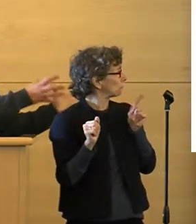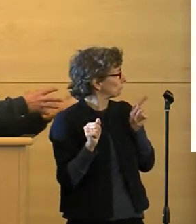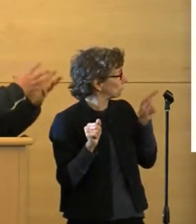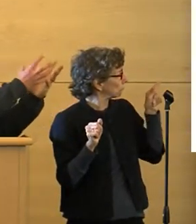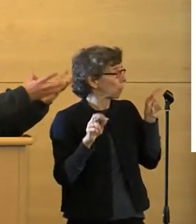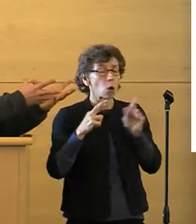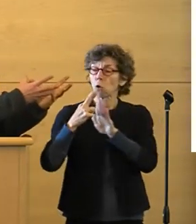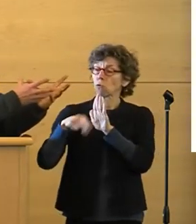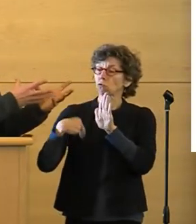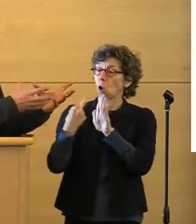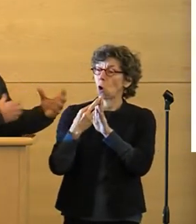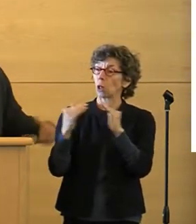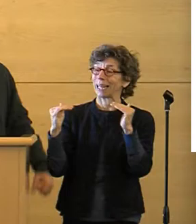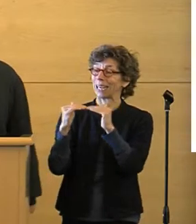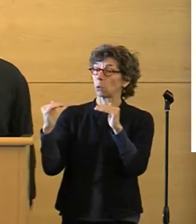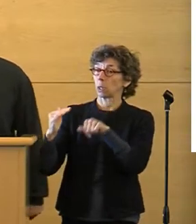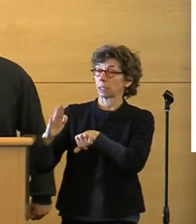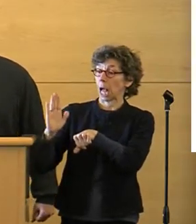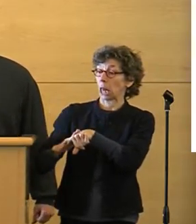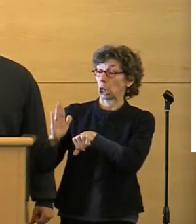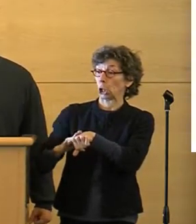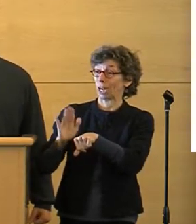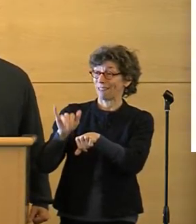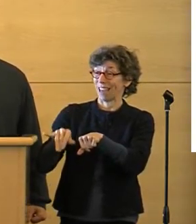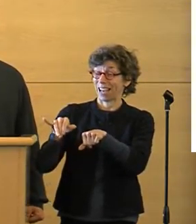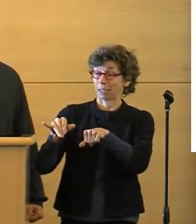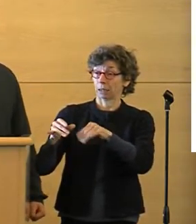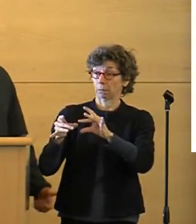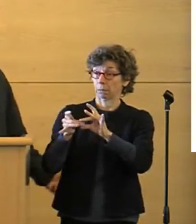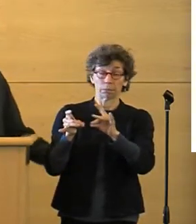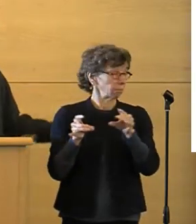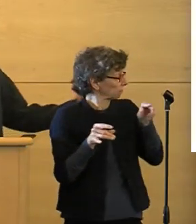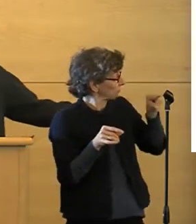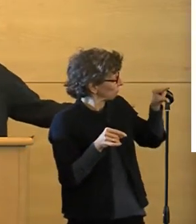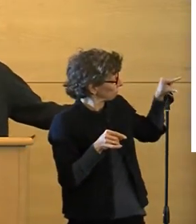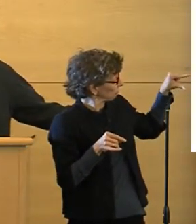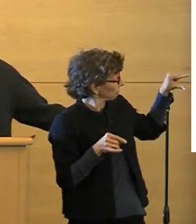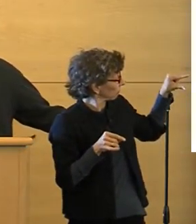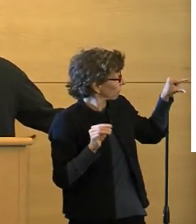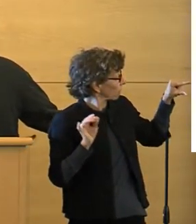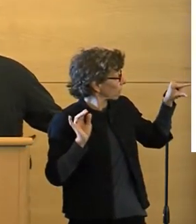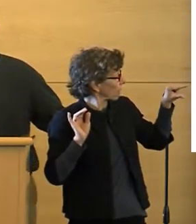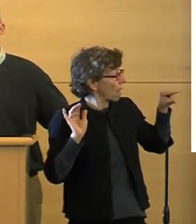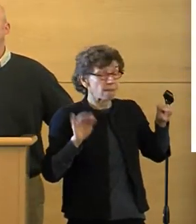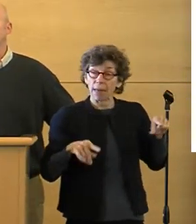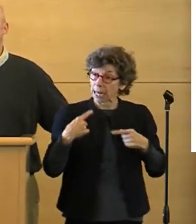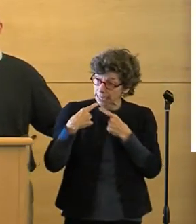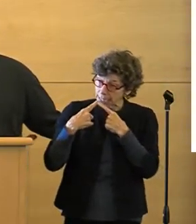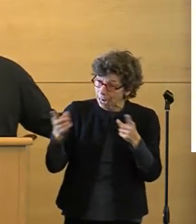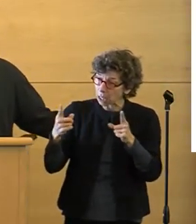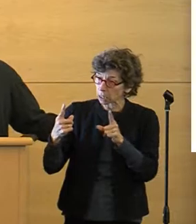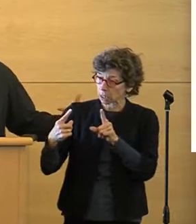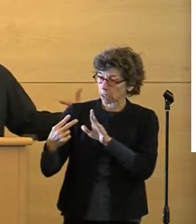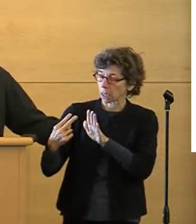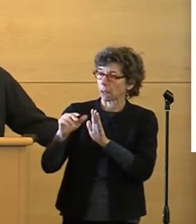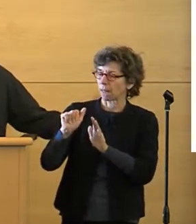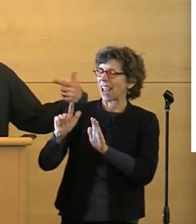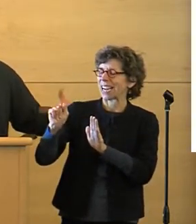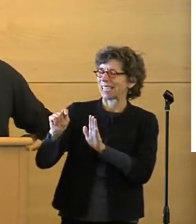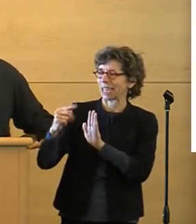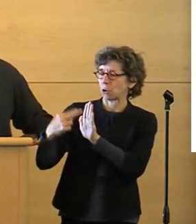user doesn't have access to that. So with some very simple markup using ARIA, you can add